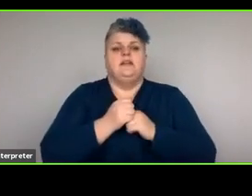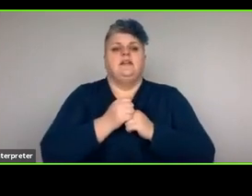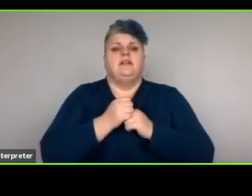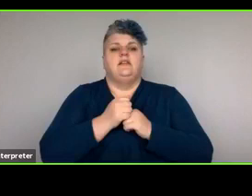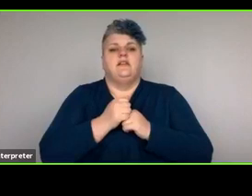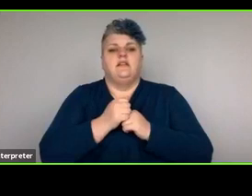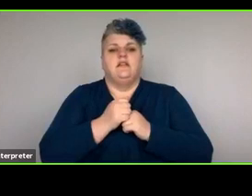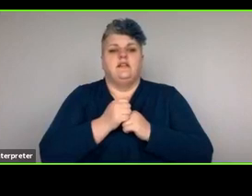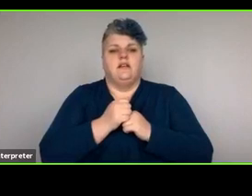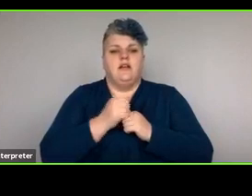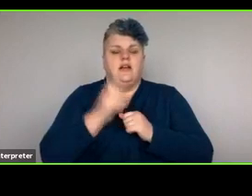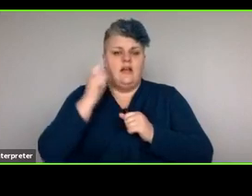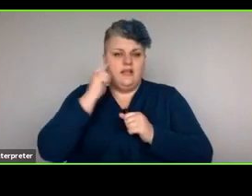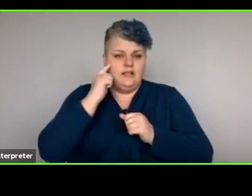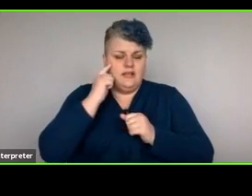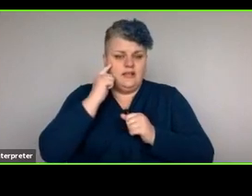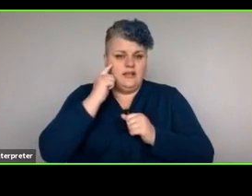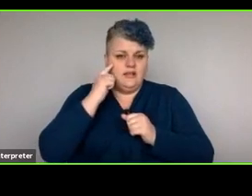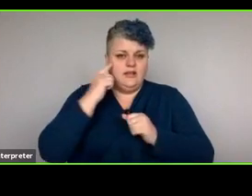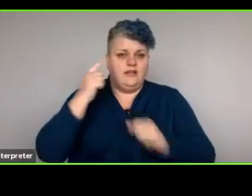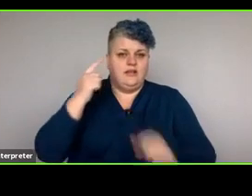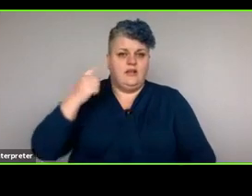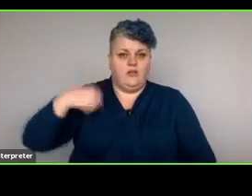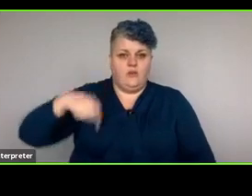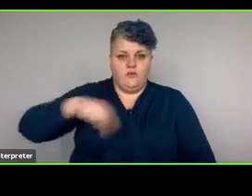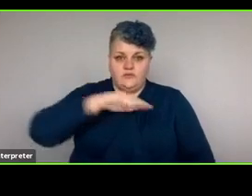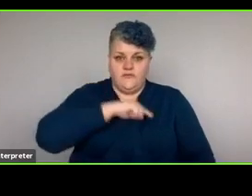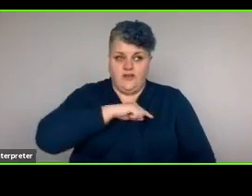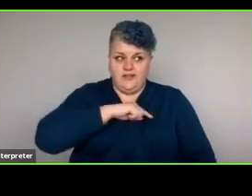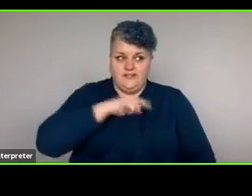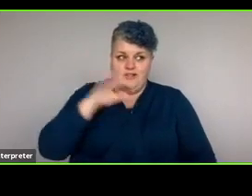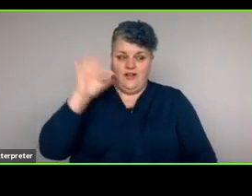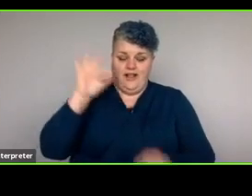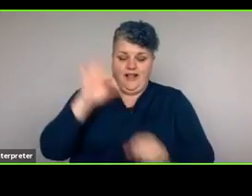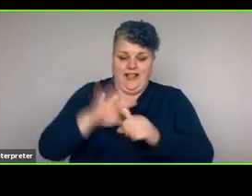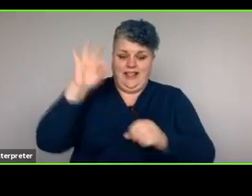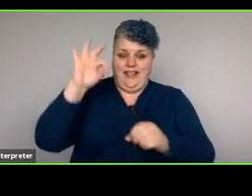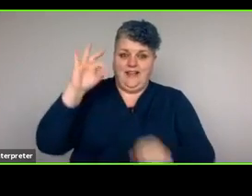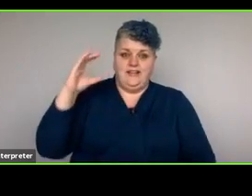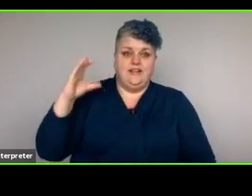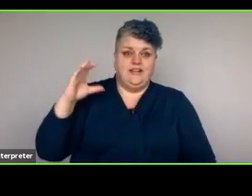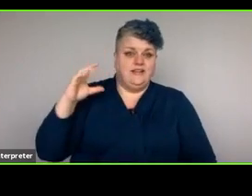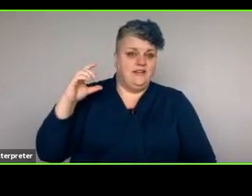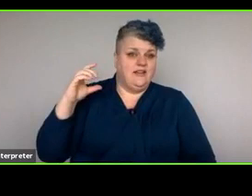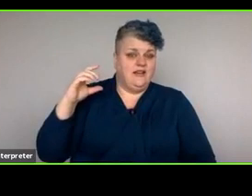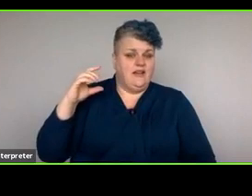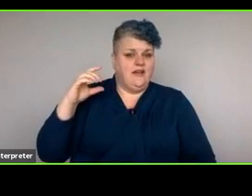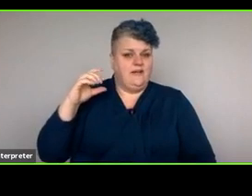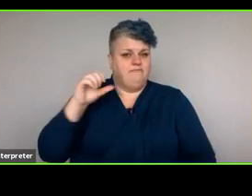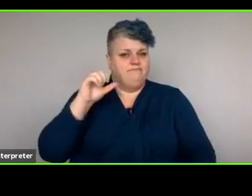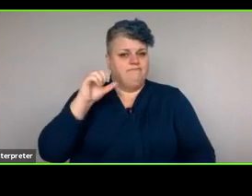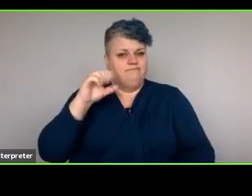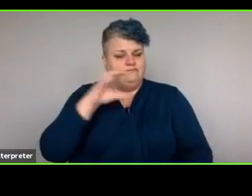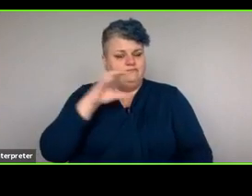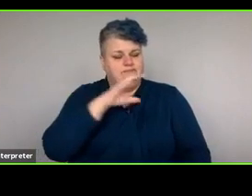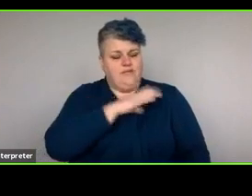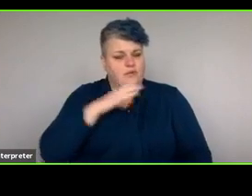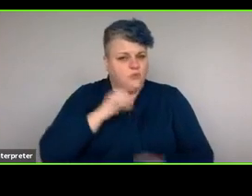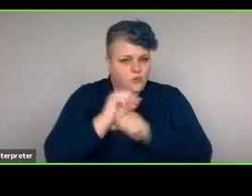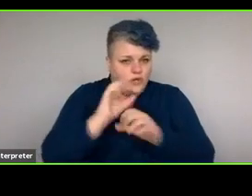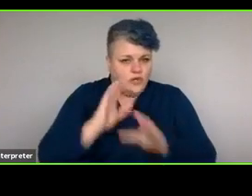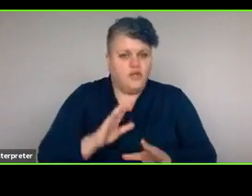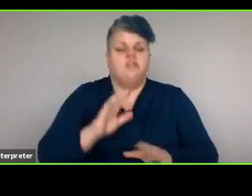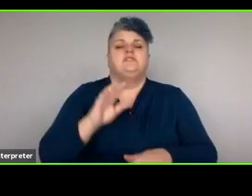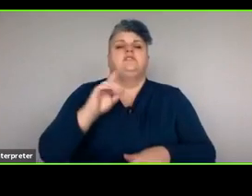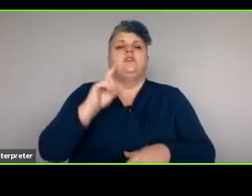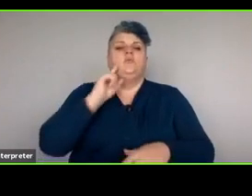that those of us that are elected officials that are LGBTQ and our allies, organizations like Equality